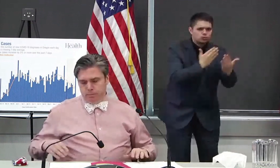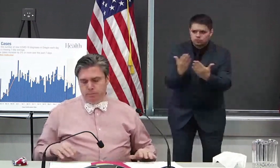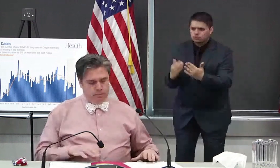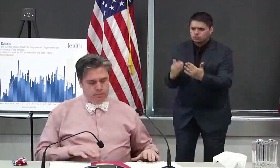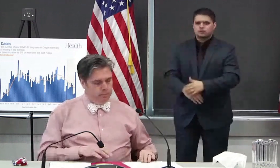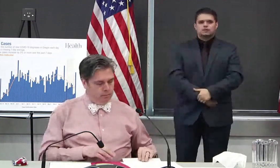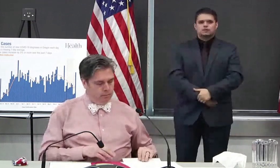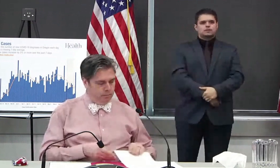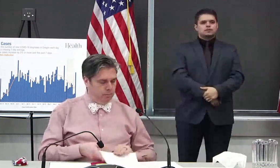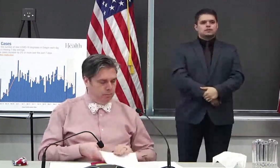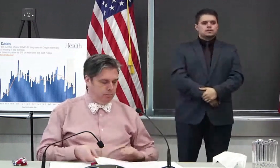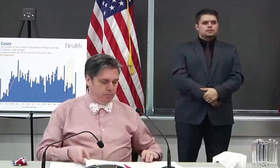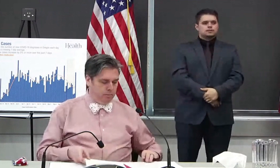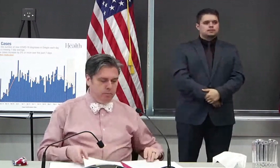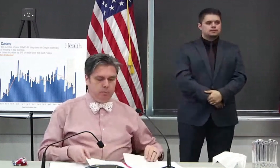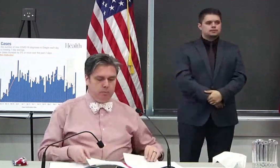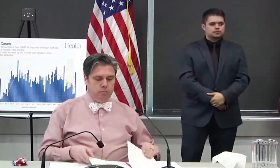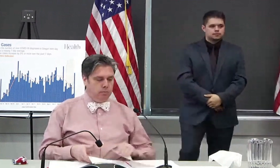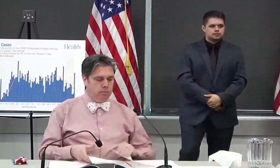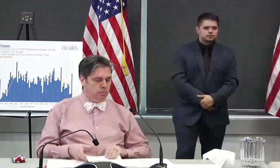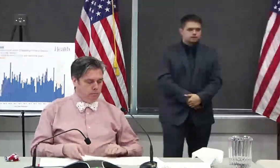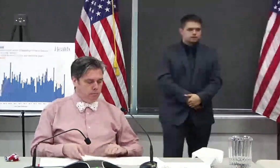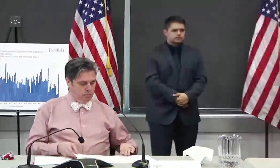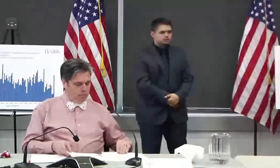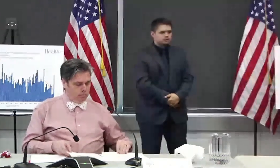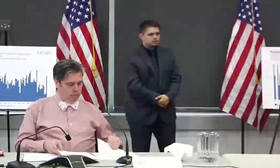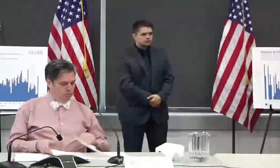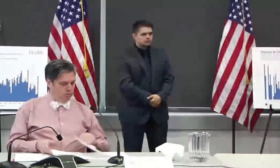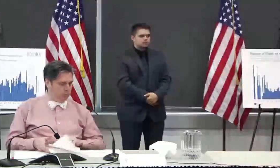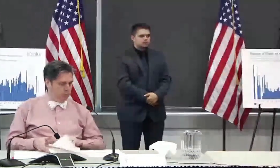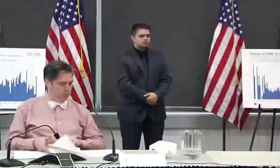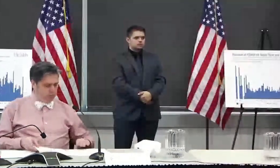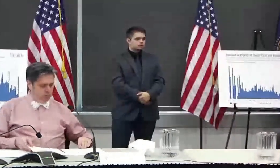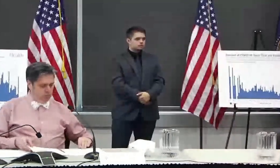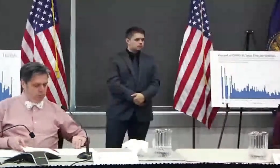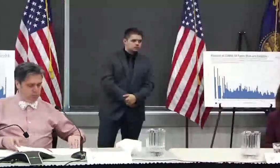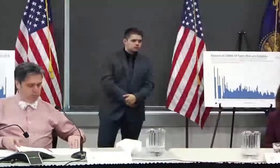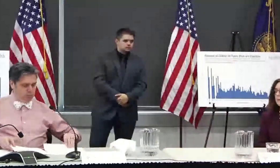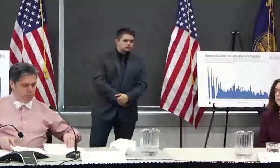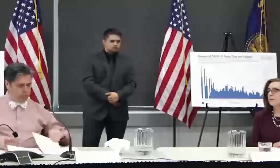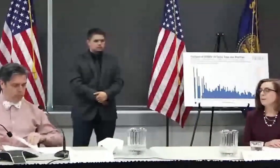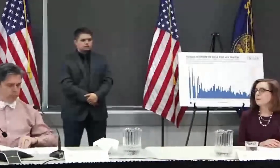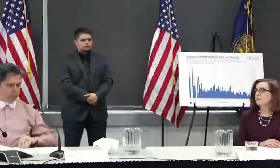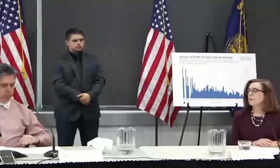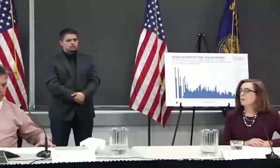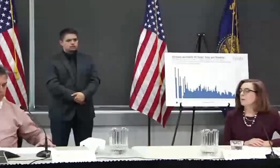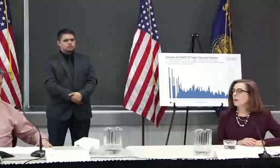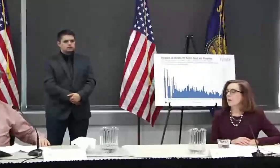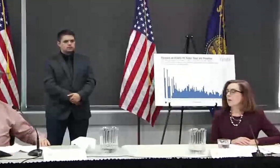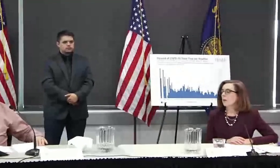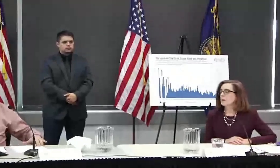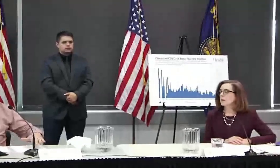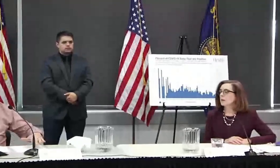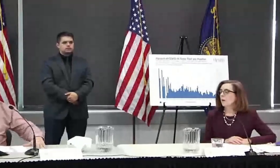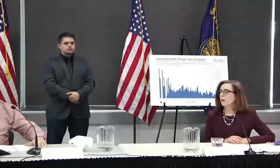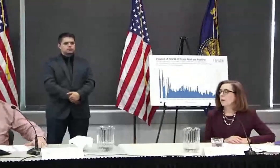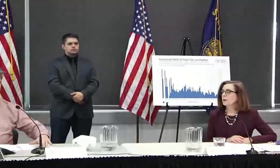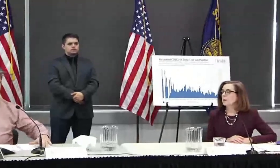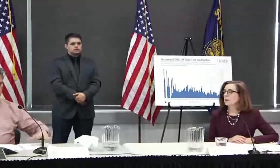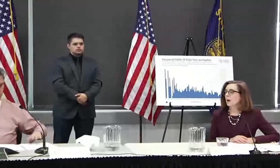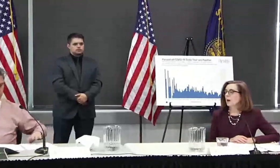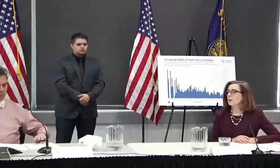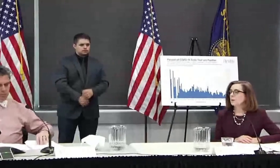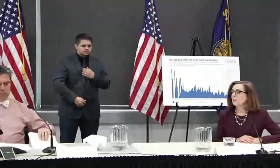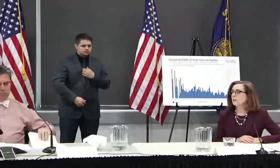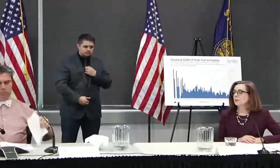Hi, everyone. Charles Boyle, the Governor's Office. I think because of the technical difficulties we had earlier, we have quite a few people on the phone line, but not very many people in